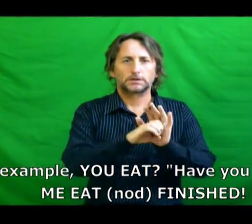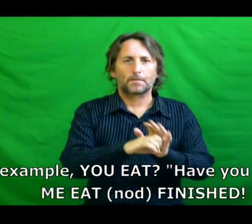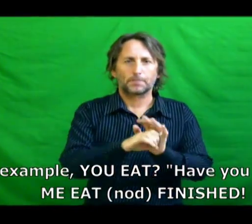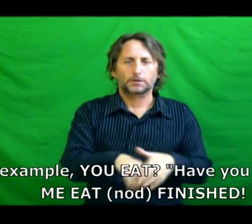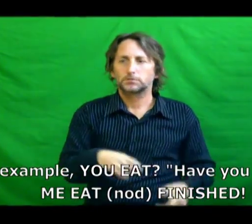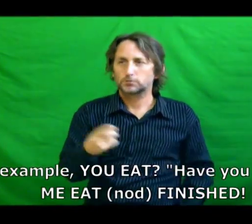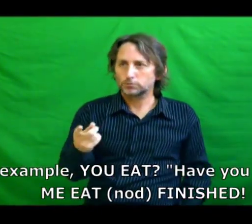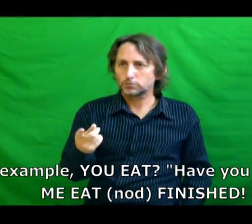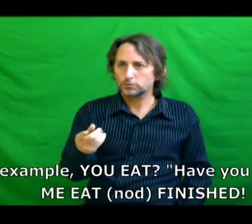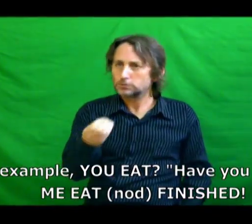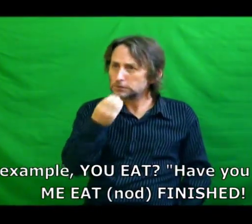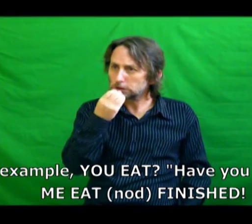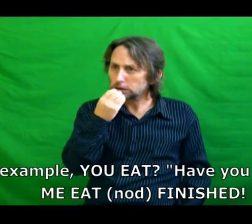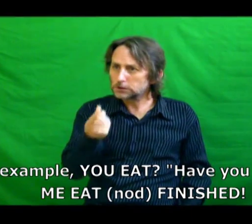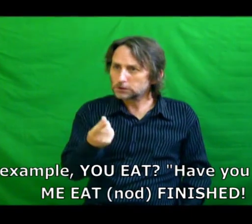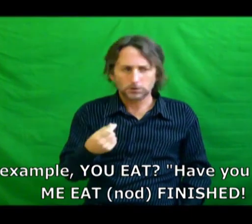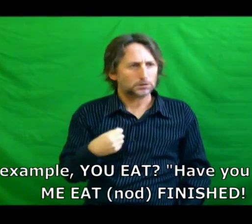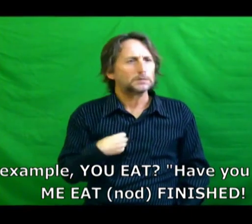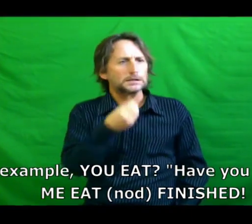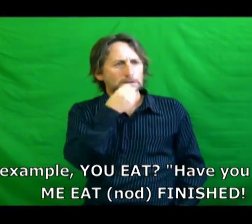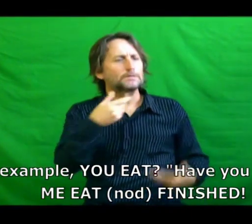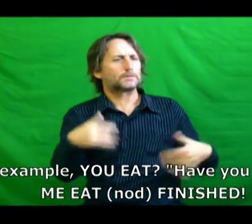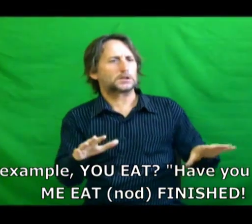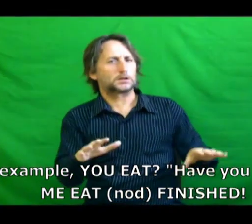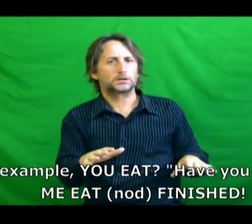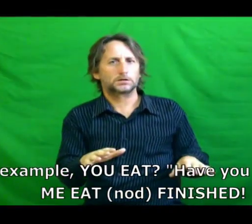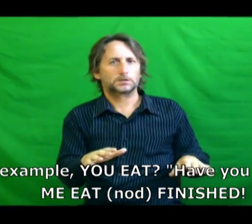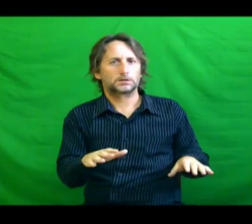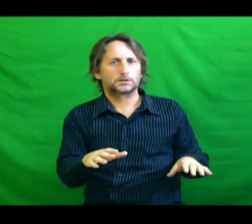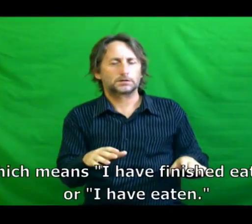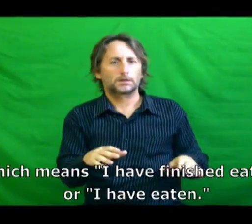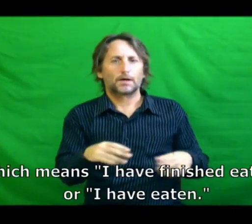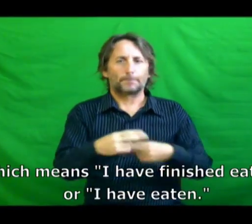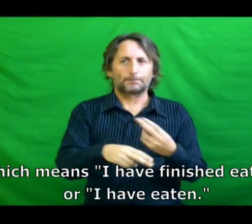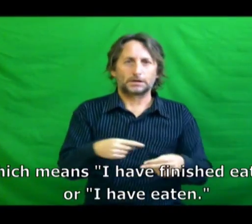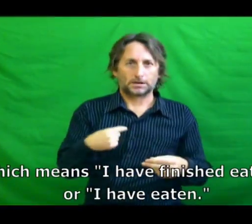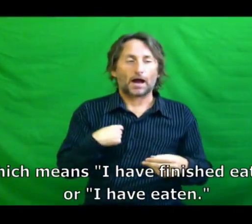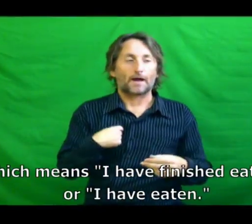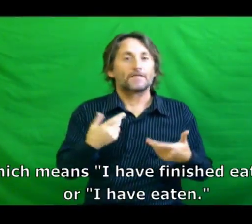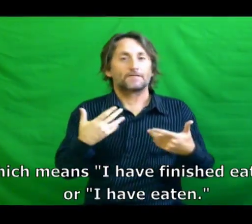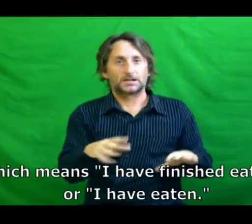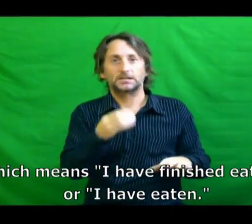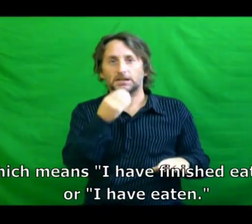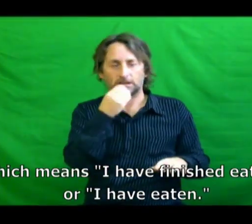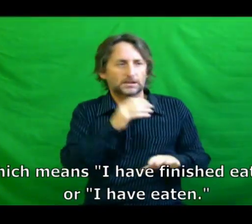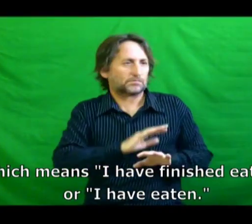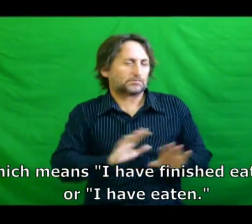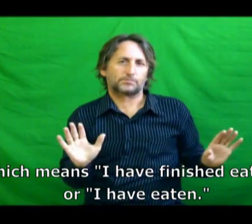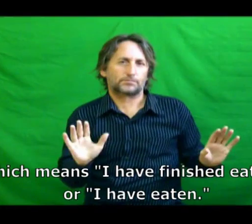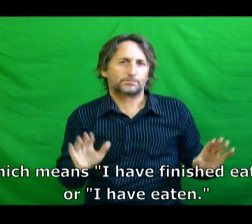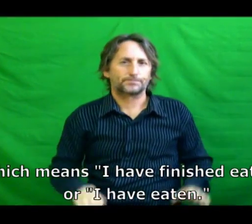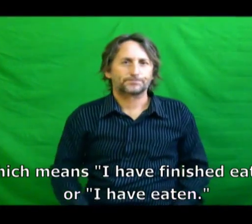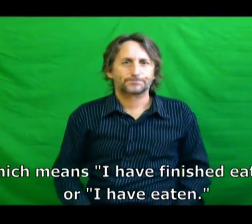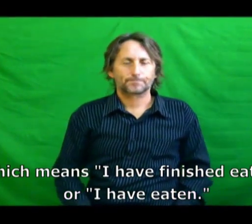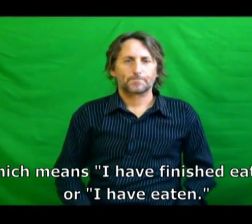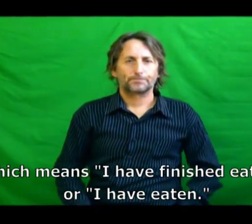For example, you eat, have you eaten? Me, eat, nod, finished, which means I have finished eating